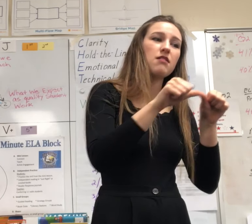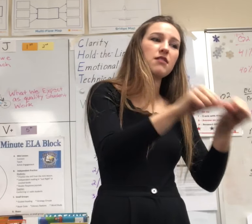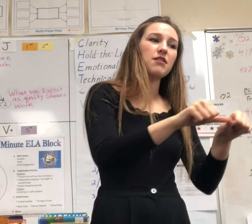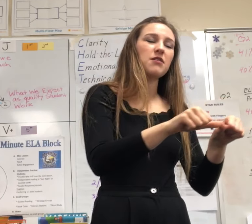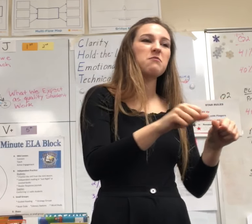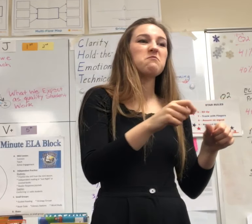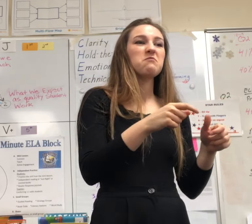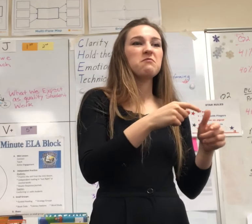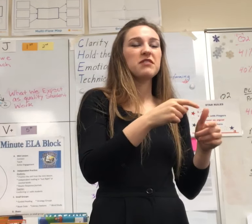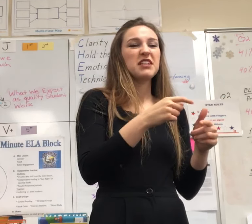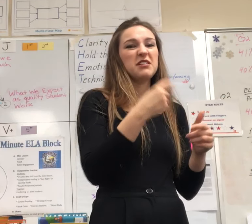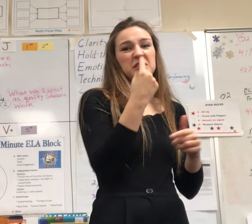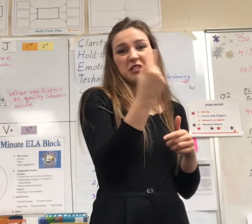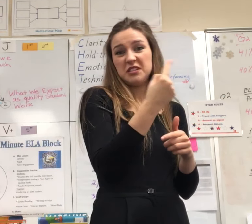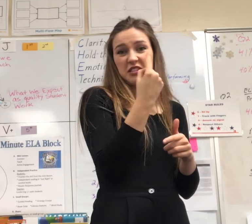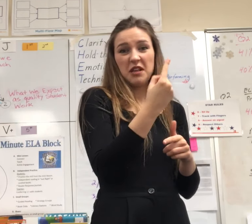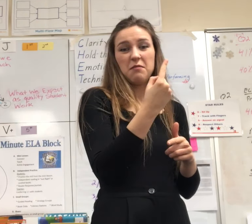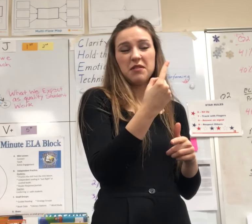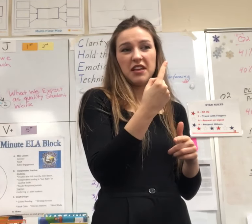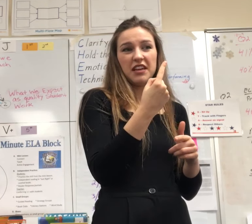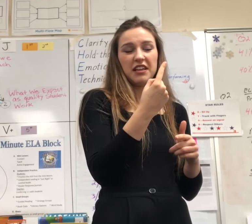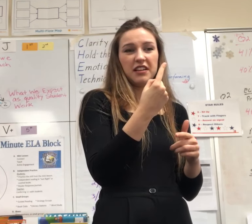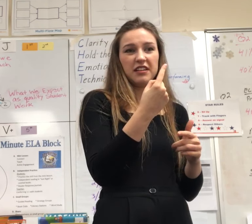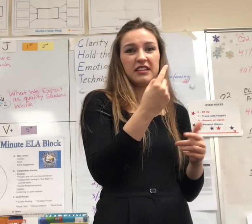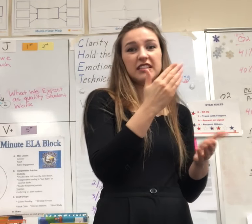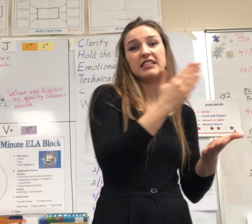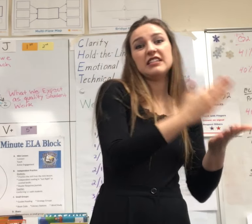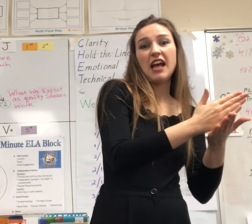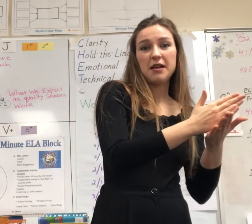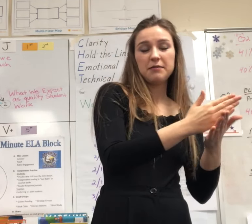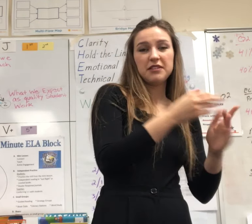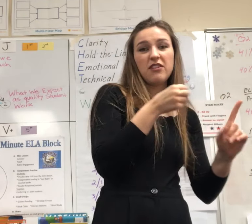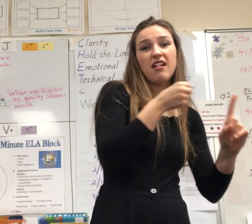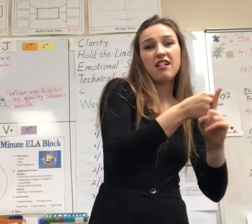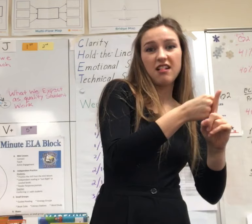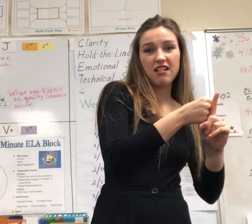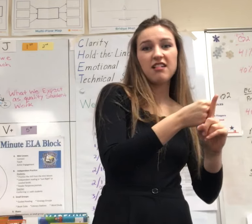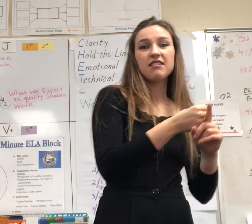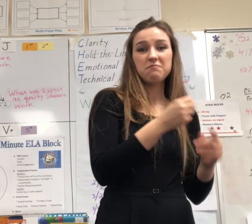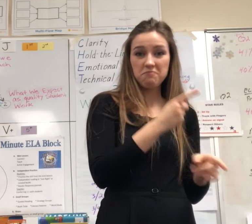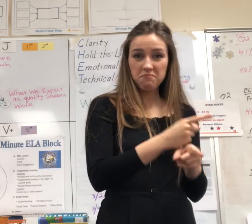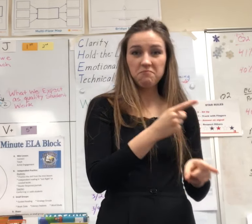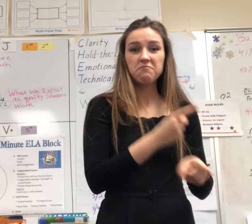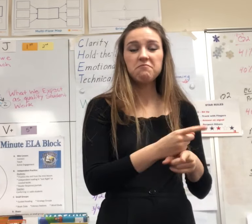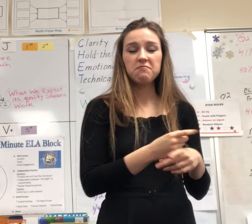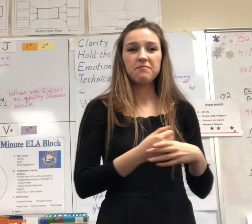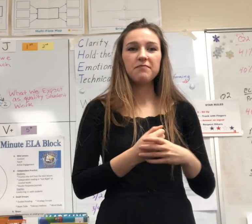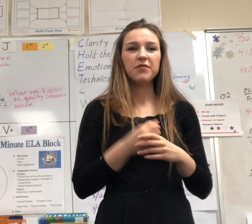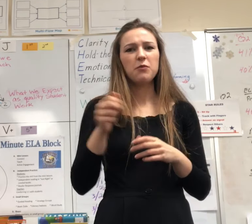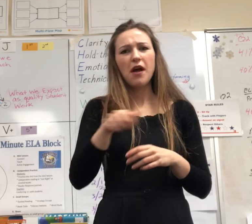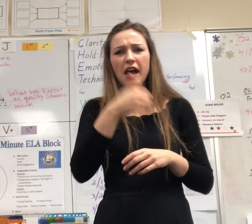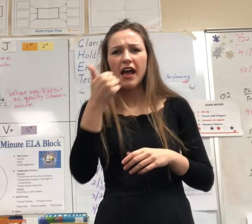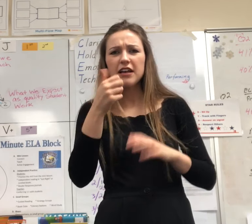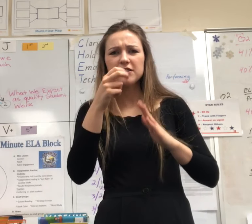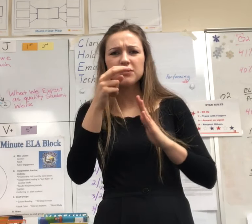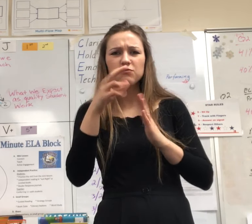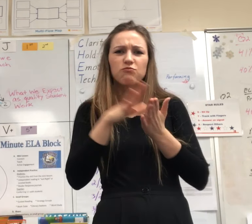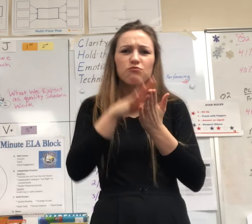or changes position. Okay, good. What else did we learn from our reading this morning? What other